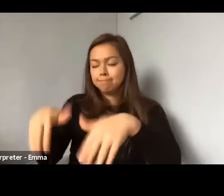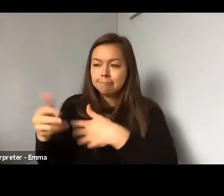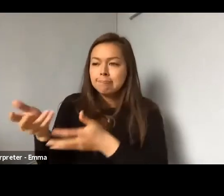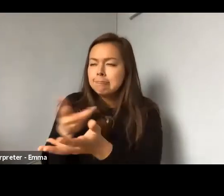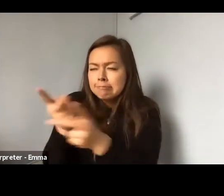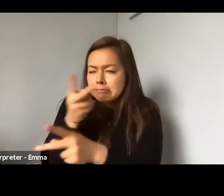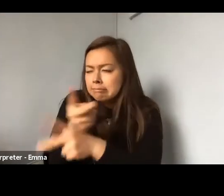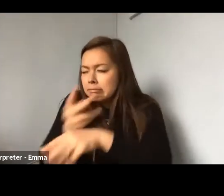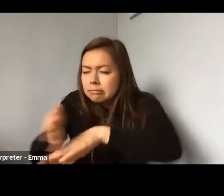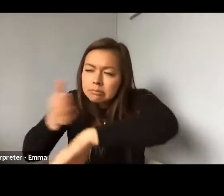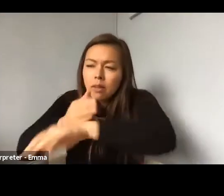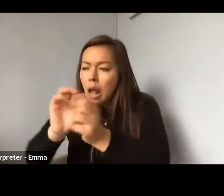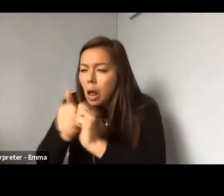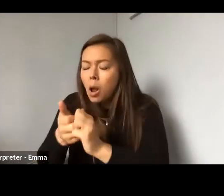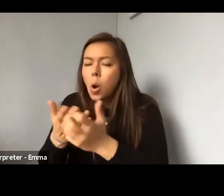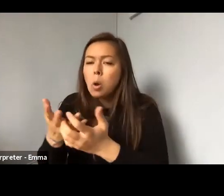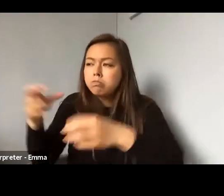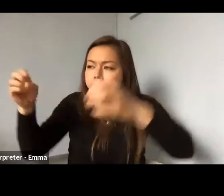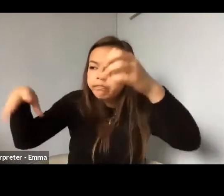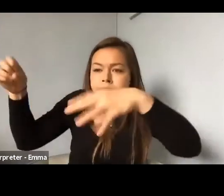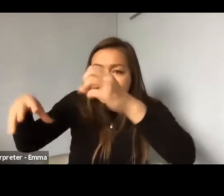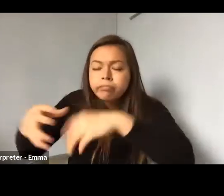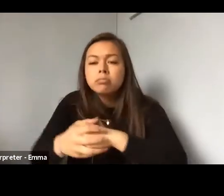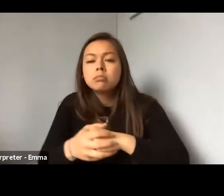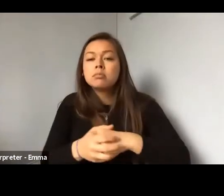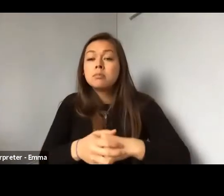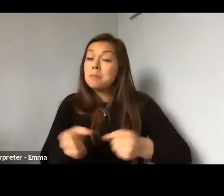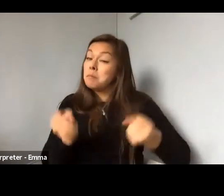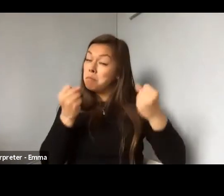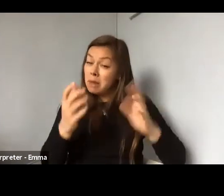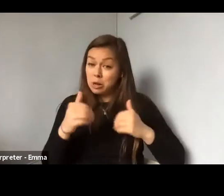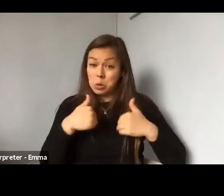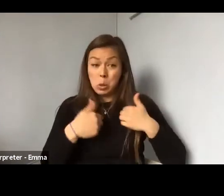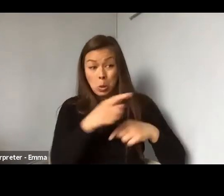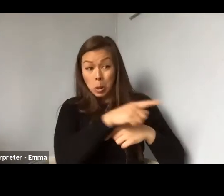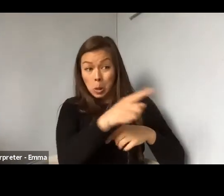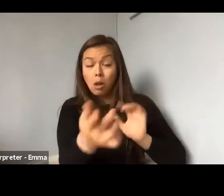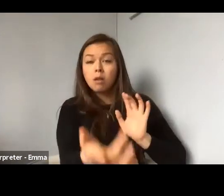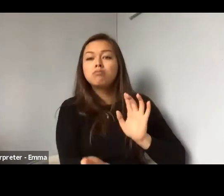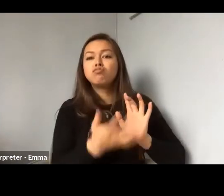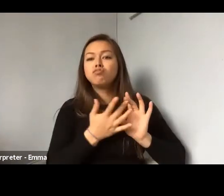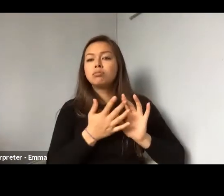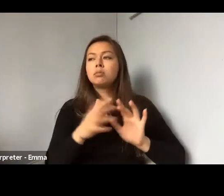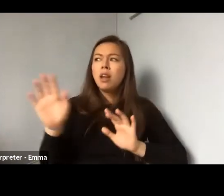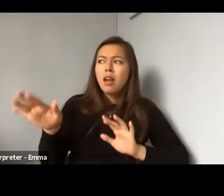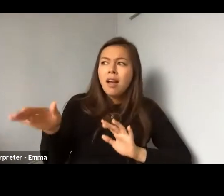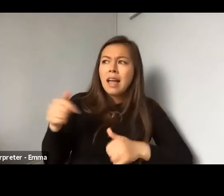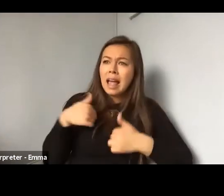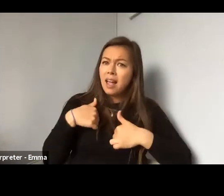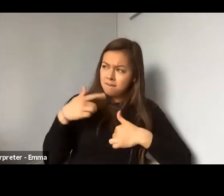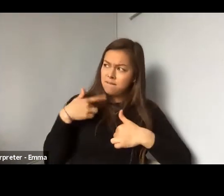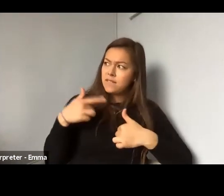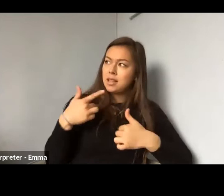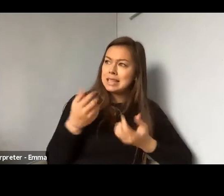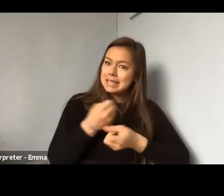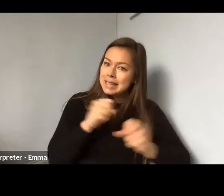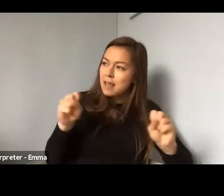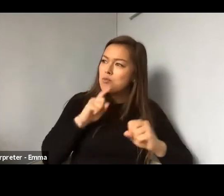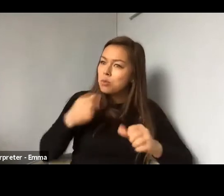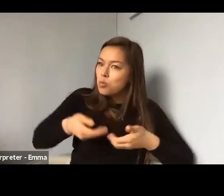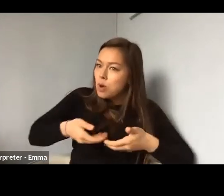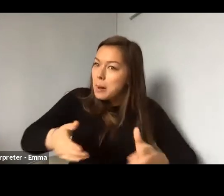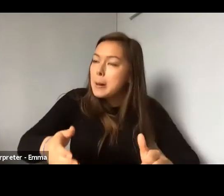youth reached out to us saying that this space felt safe and welcoming and felt very